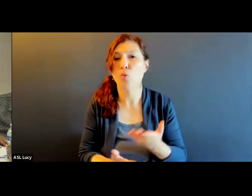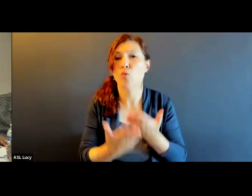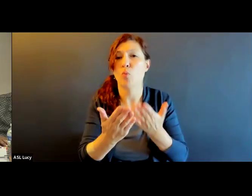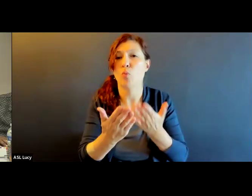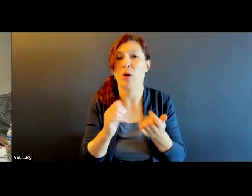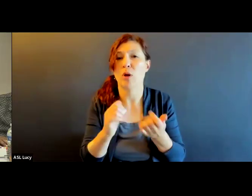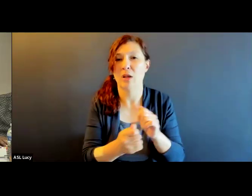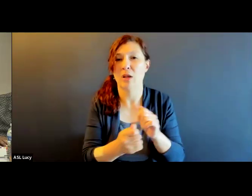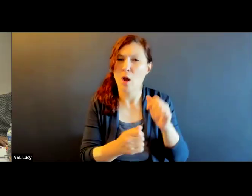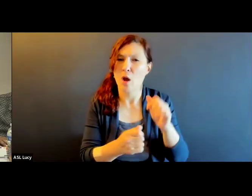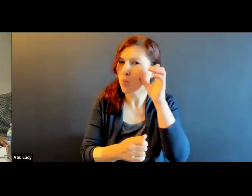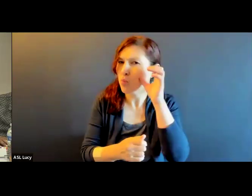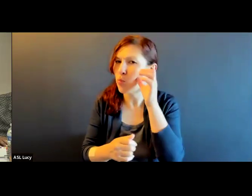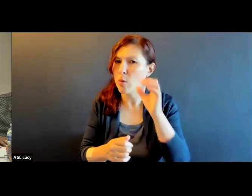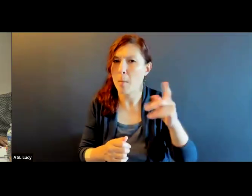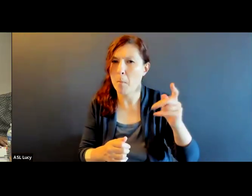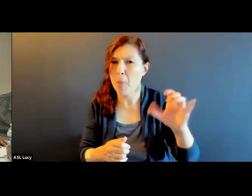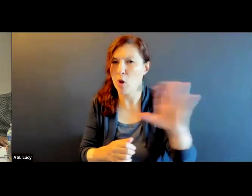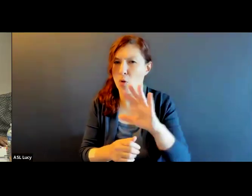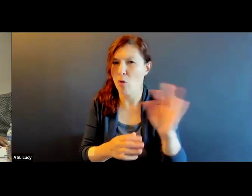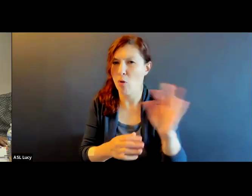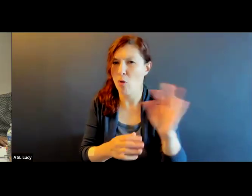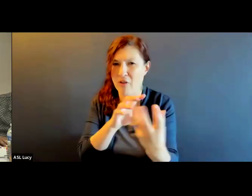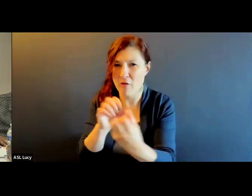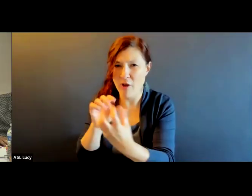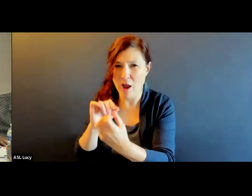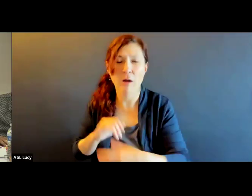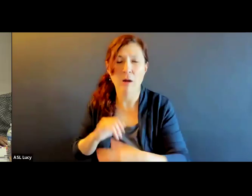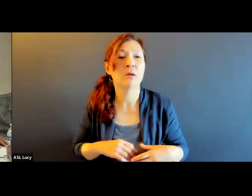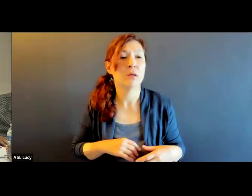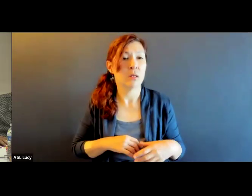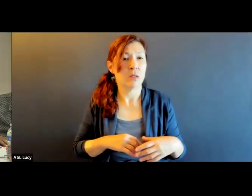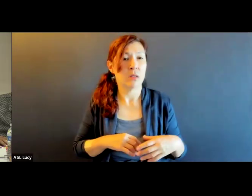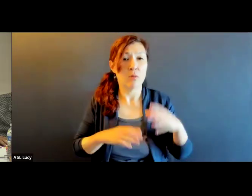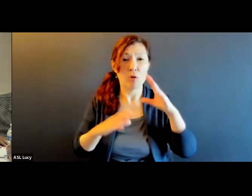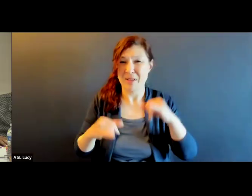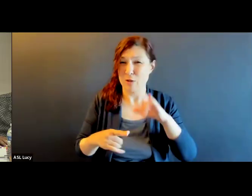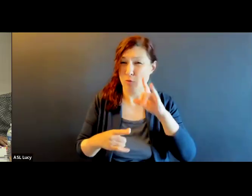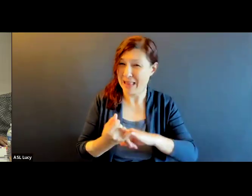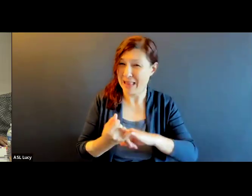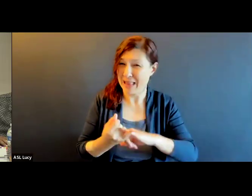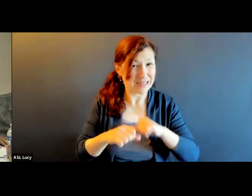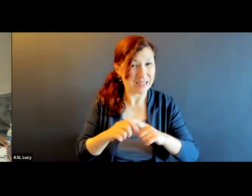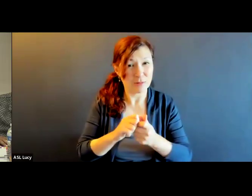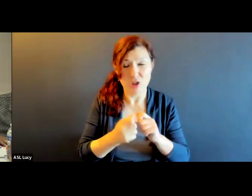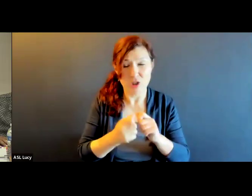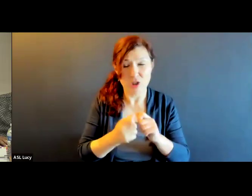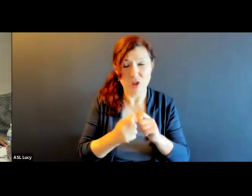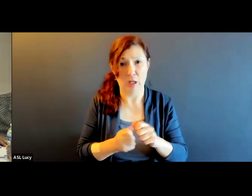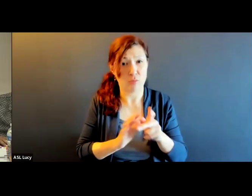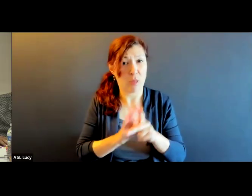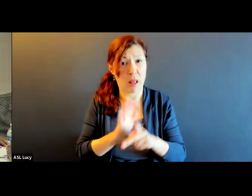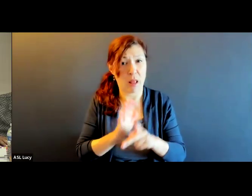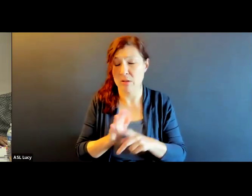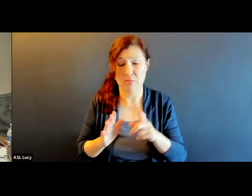on public feedback and our analysis. Again, we expect this to be the last adjustment of the policy for the foreseeable future.